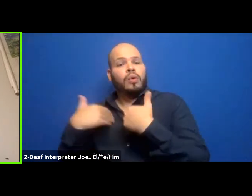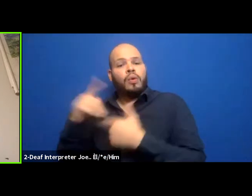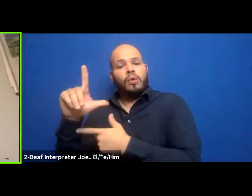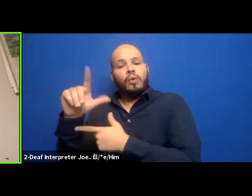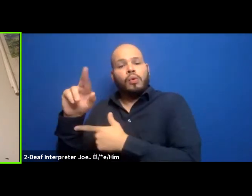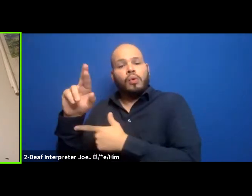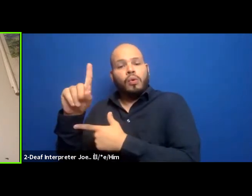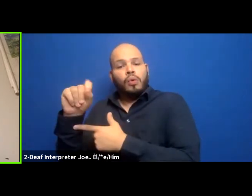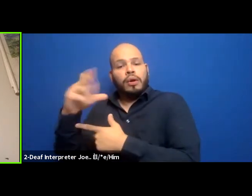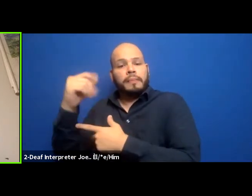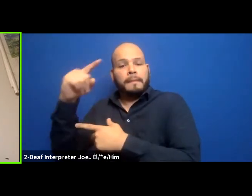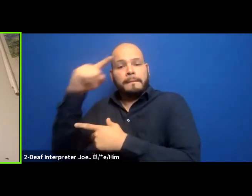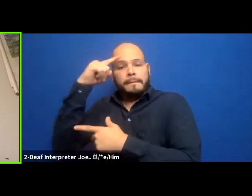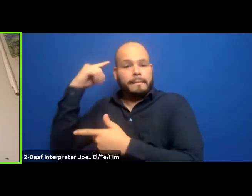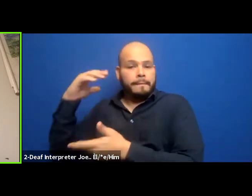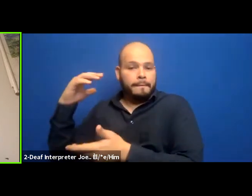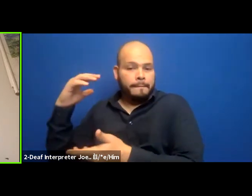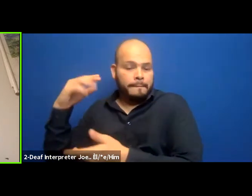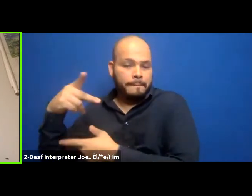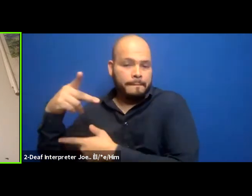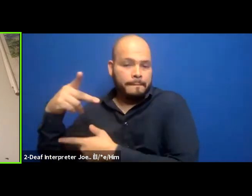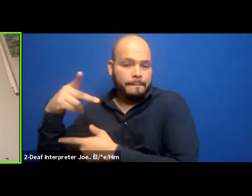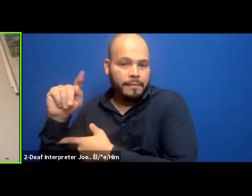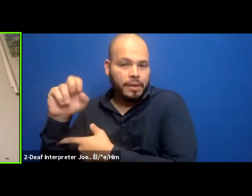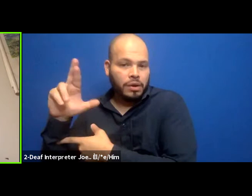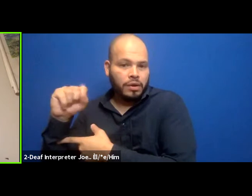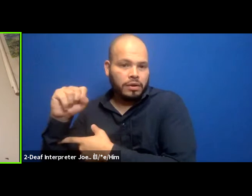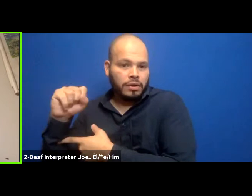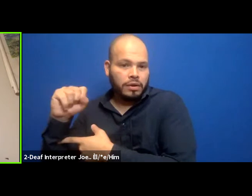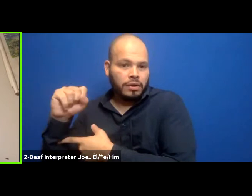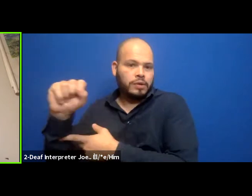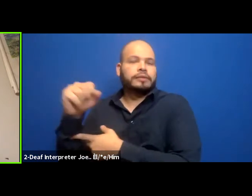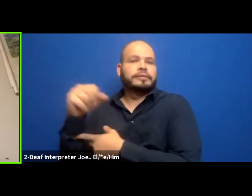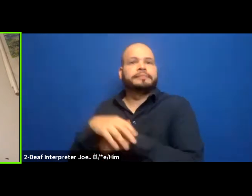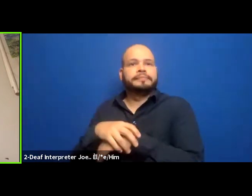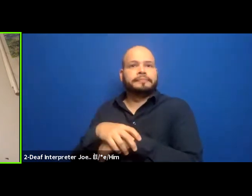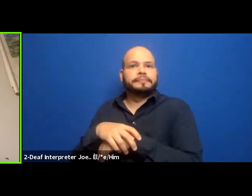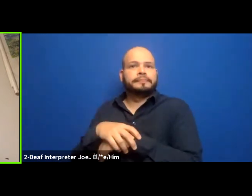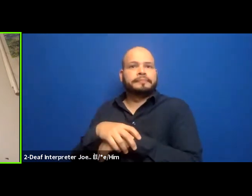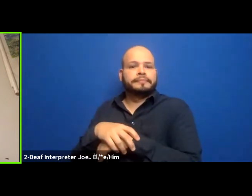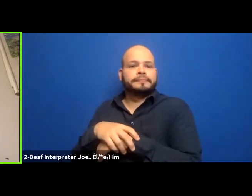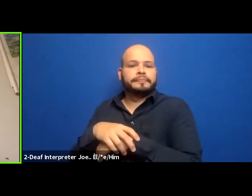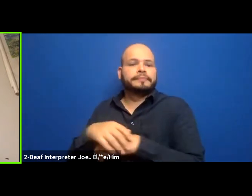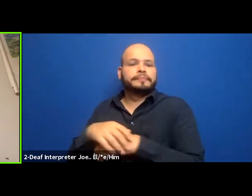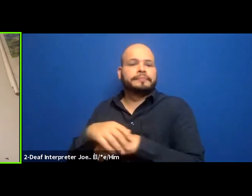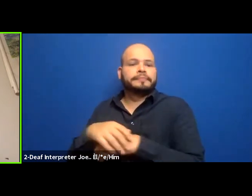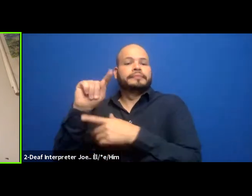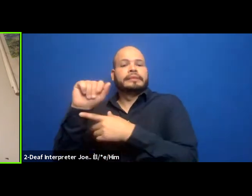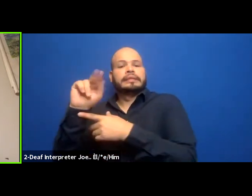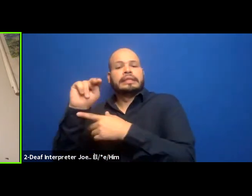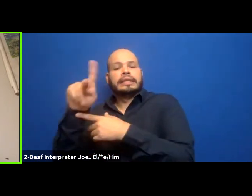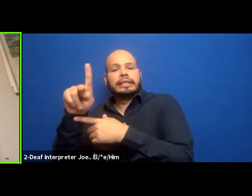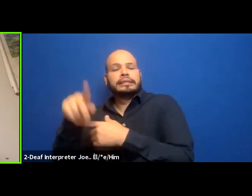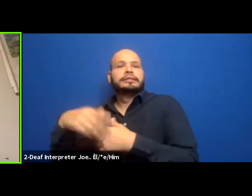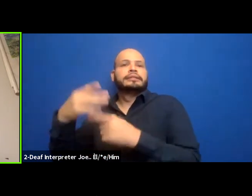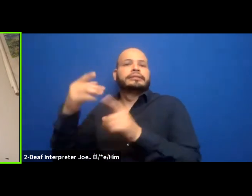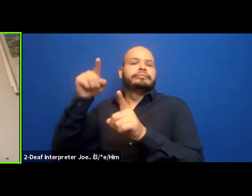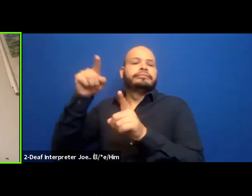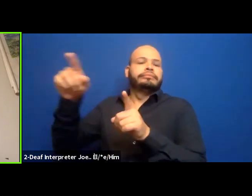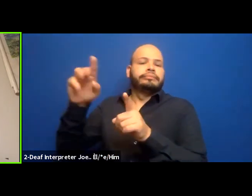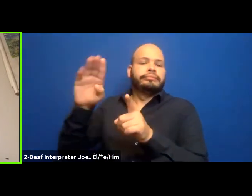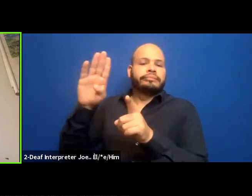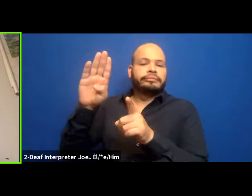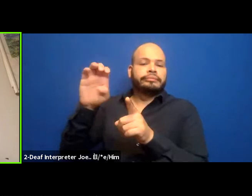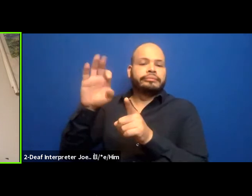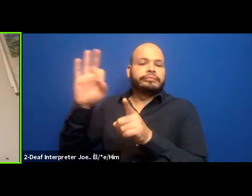that process, we wanted to go outside. We wanted to do healing work because we know we needed